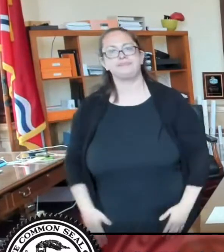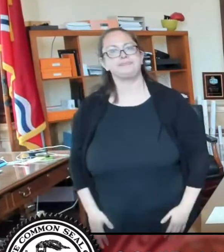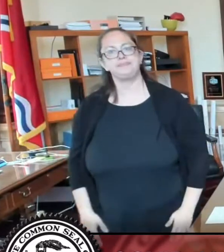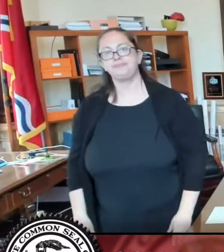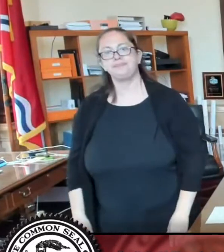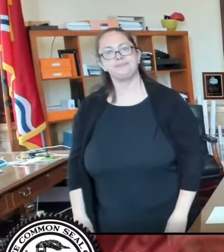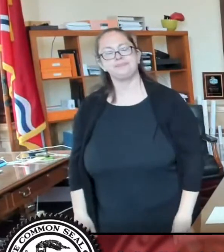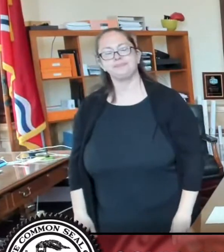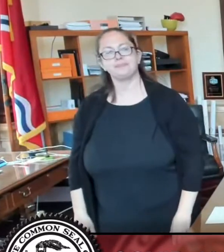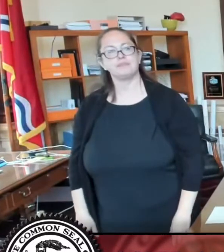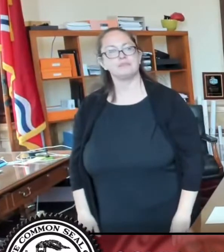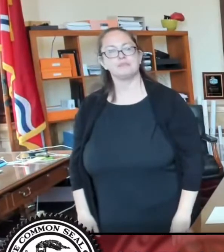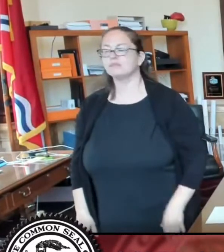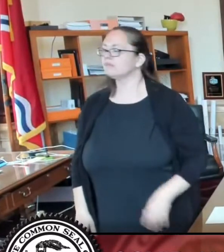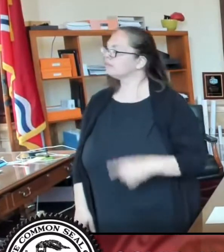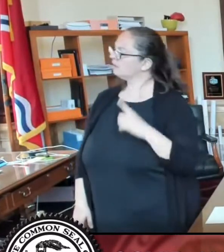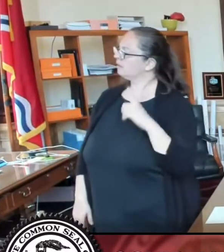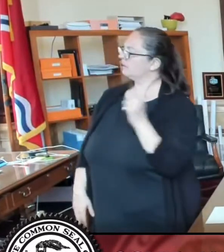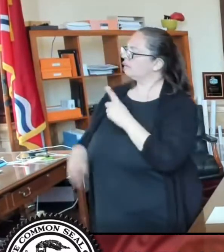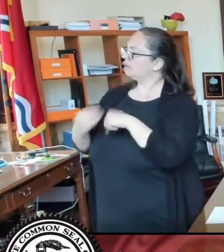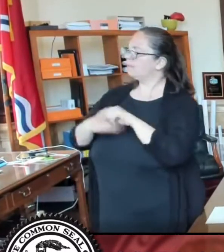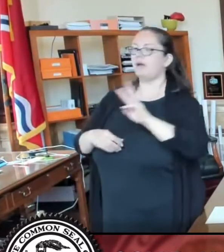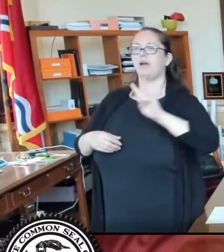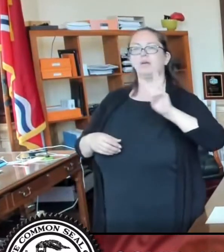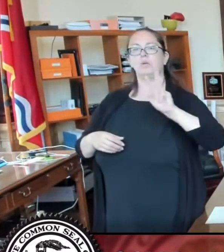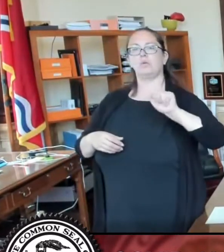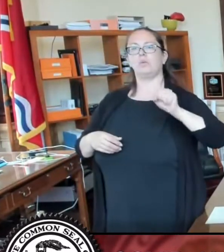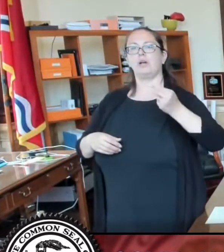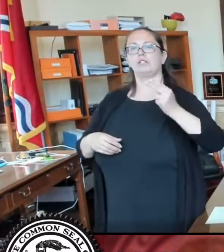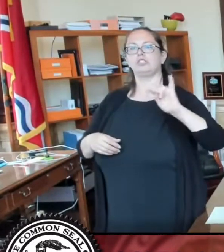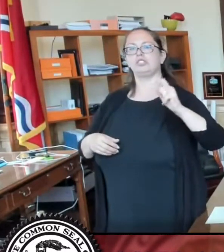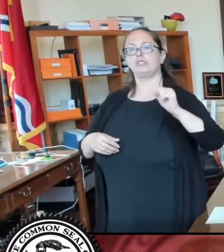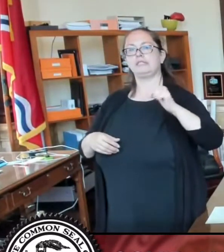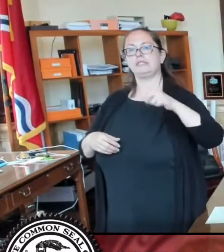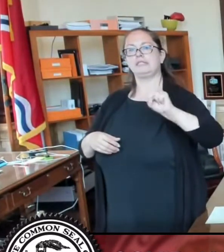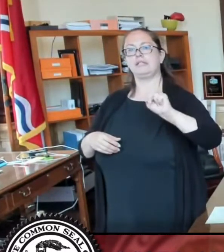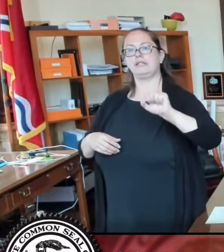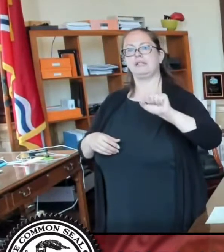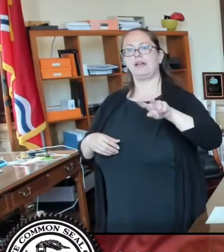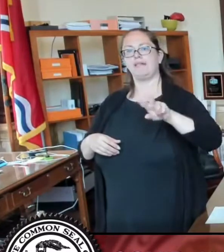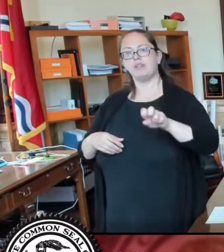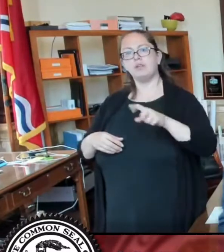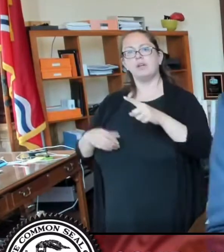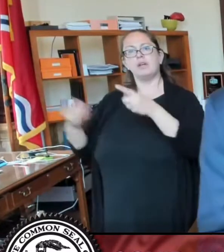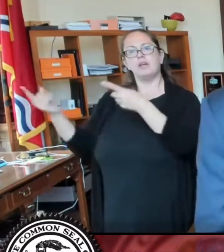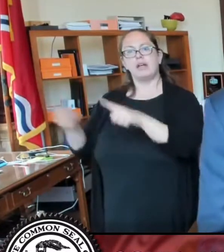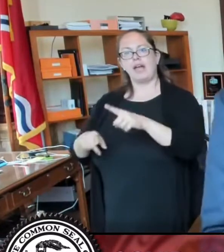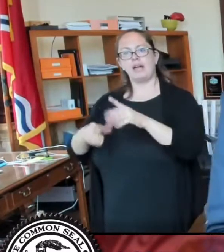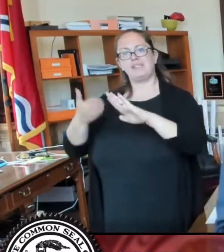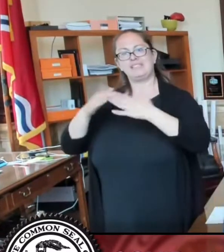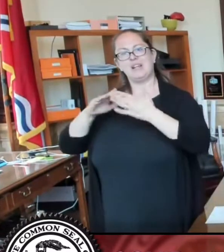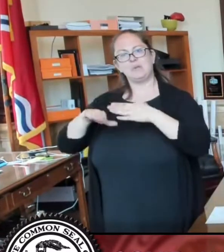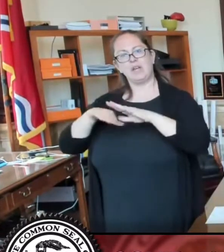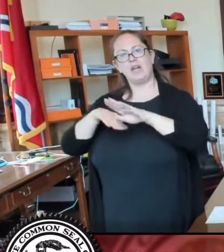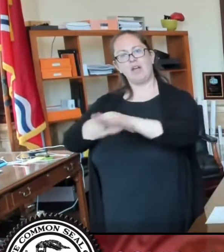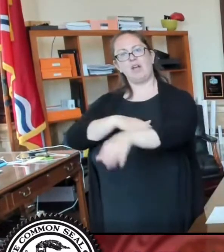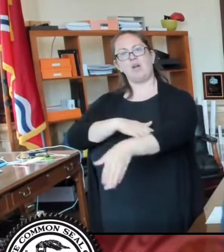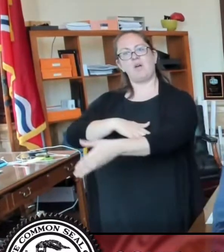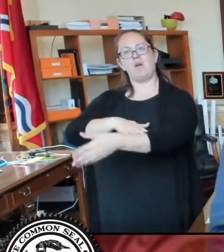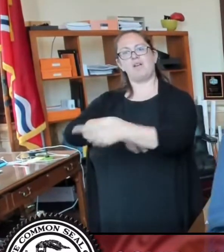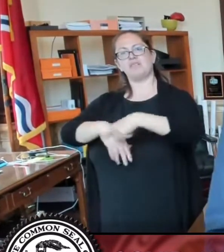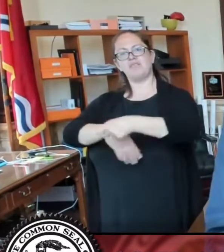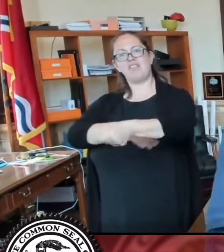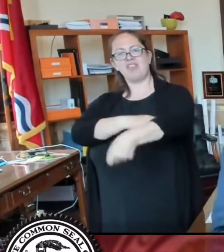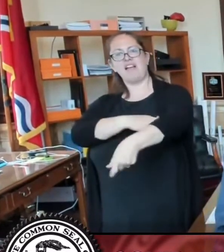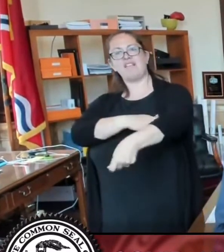We did get a question, Judge, about Washington Avenue and some of the activity that's happened downtown well after 11 o'clock at night, with guns being